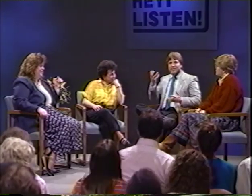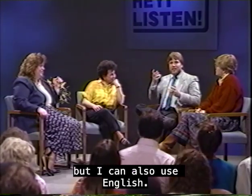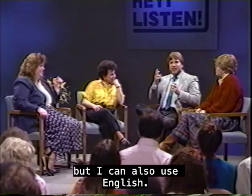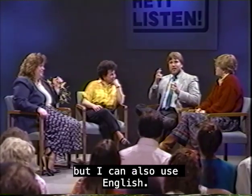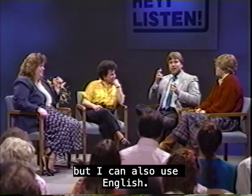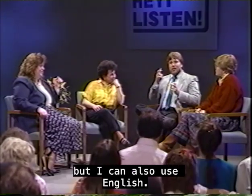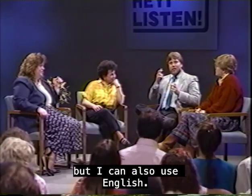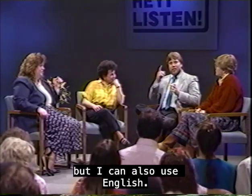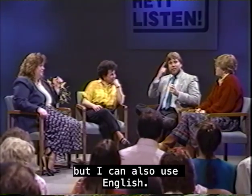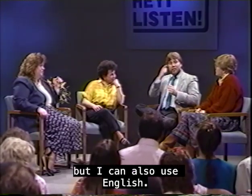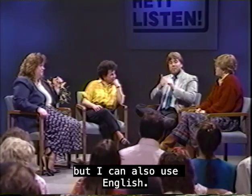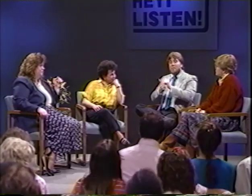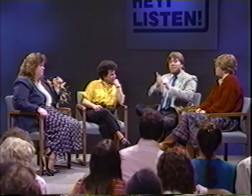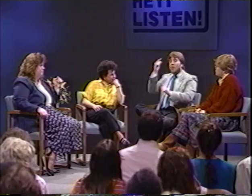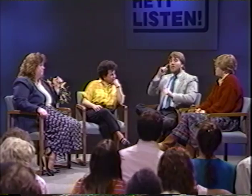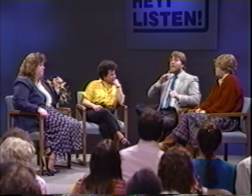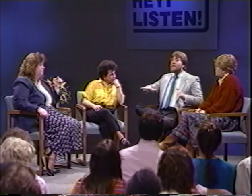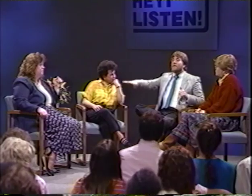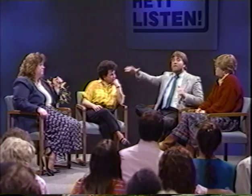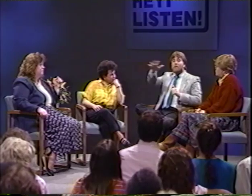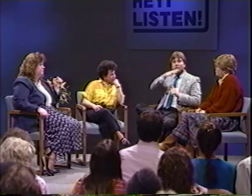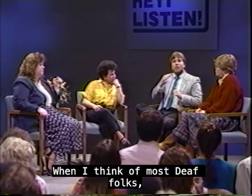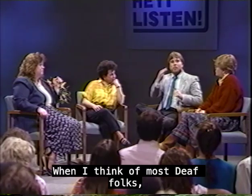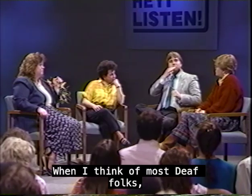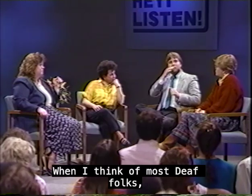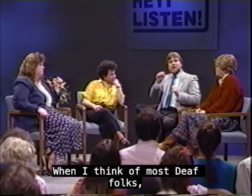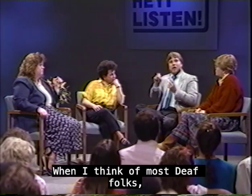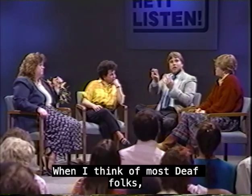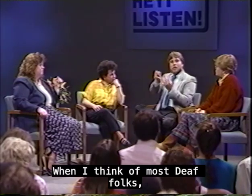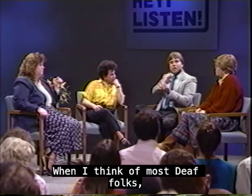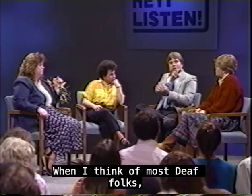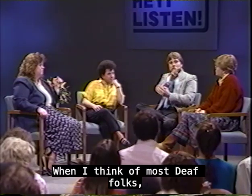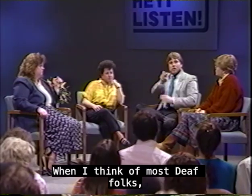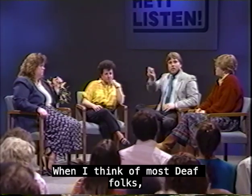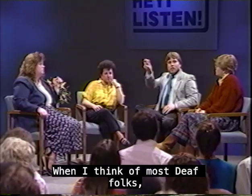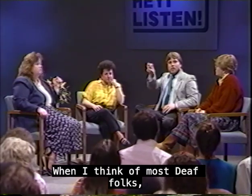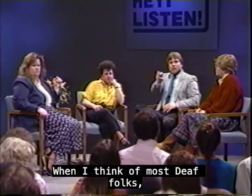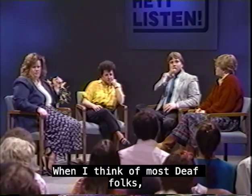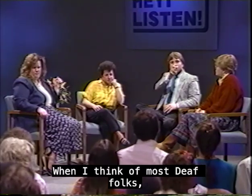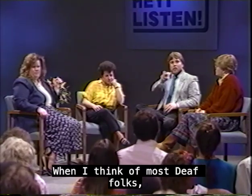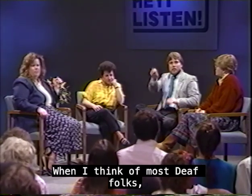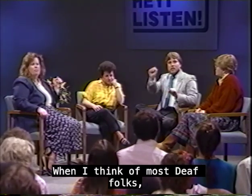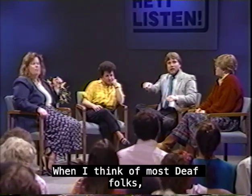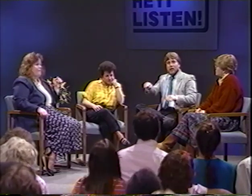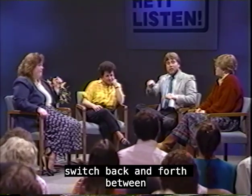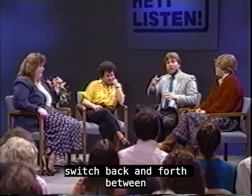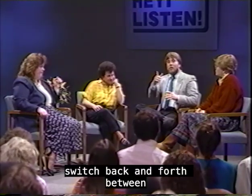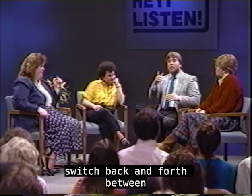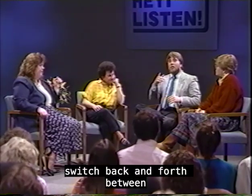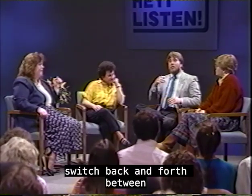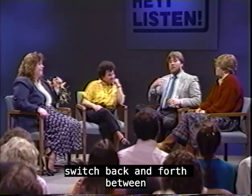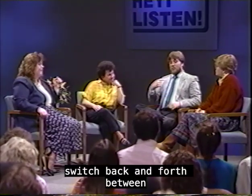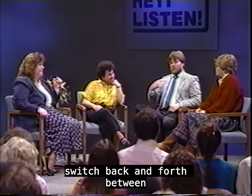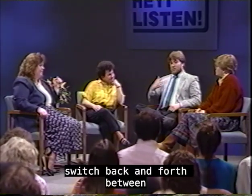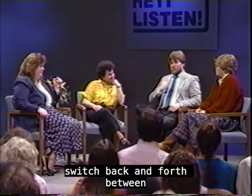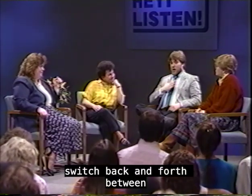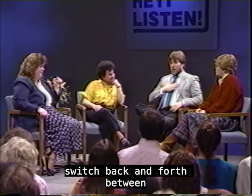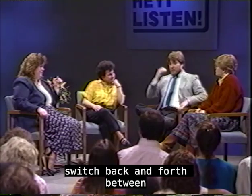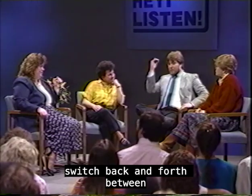but I can also use English. When I think of most deaf folks, they're able to switch back and forth between signed English